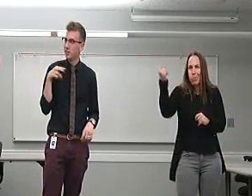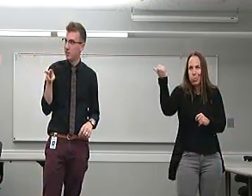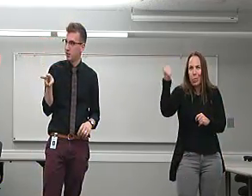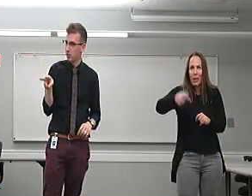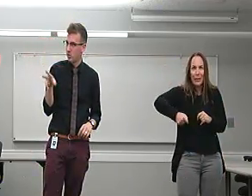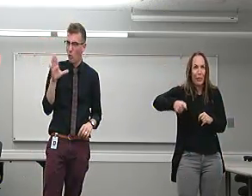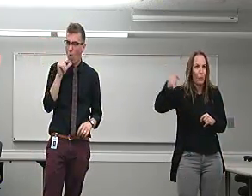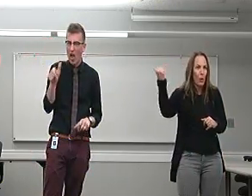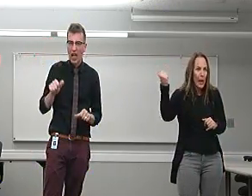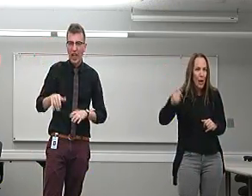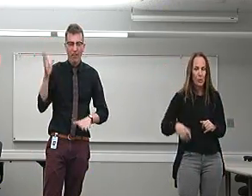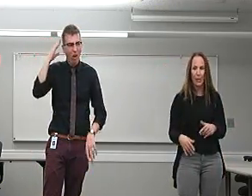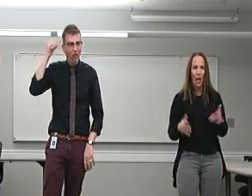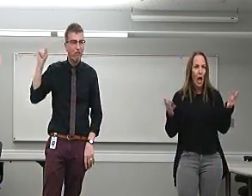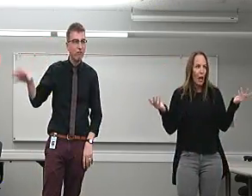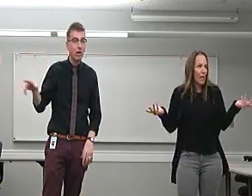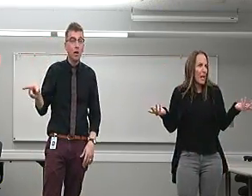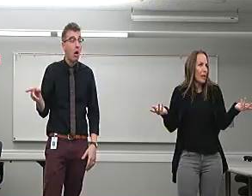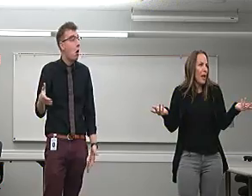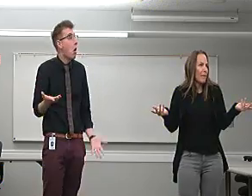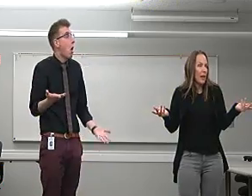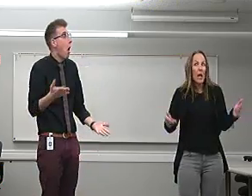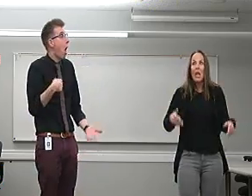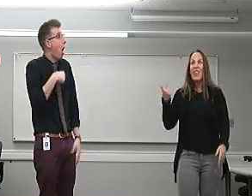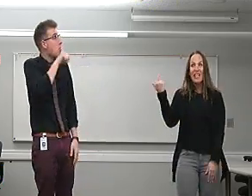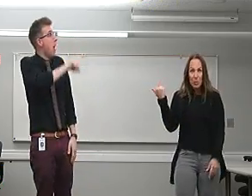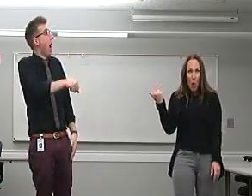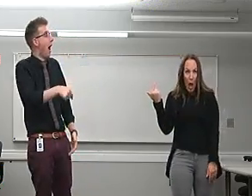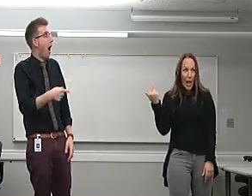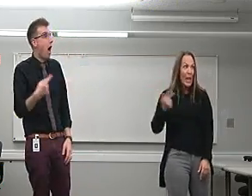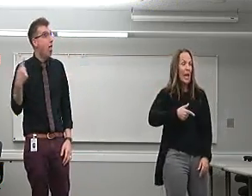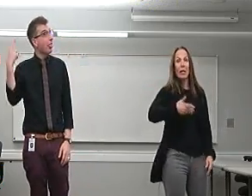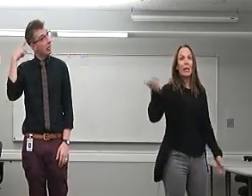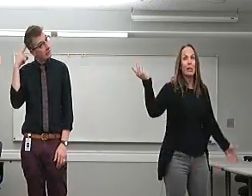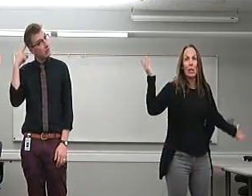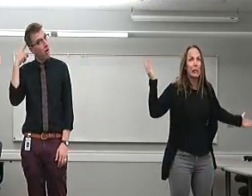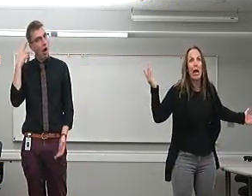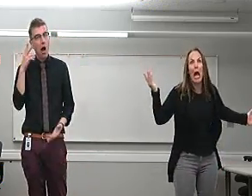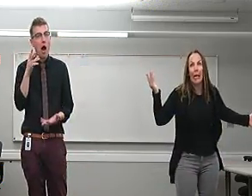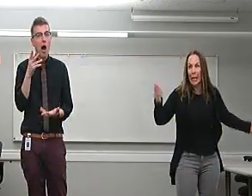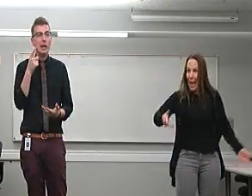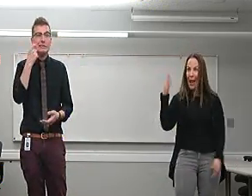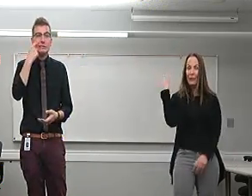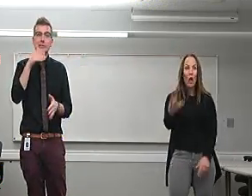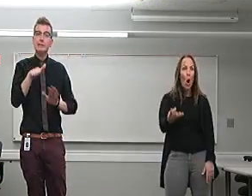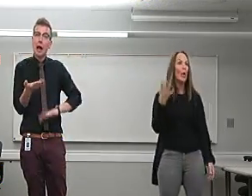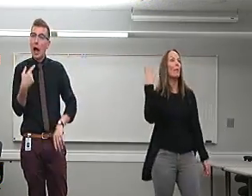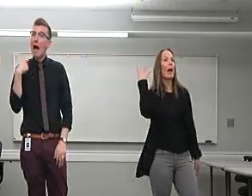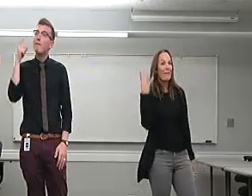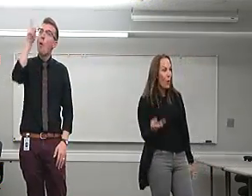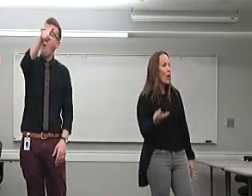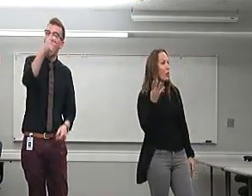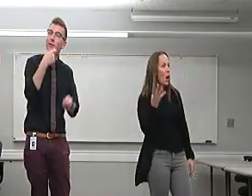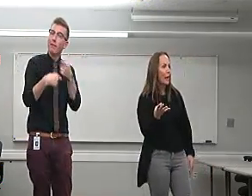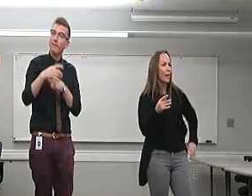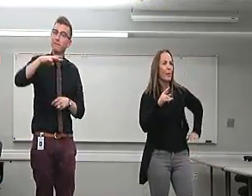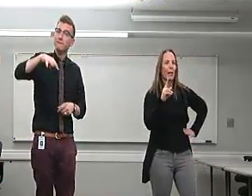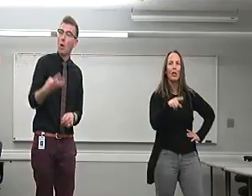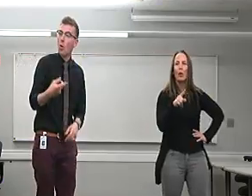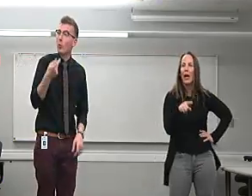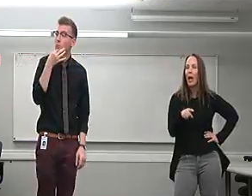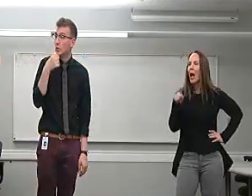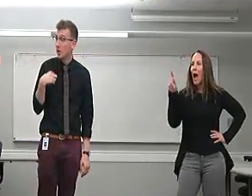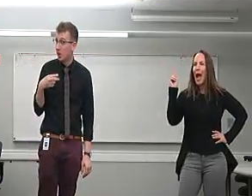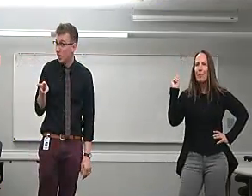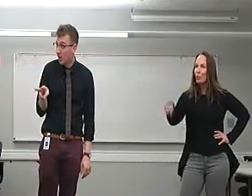it out? She's like, because I love it. This one, it just died, and I have to go get my 4th one. And I'm like, you know what? I'm pretty